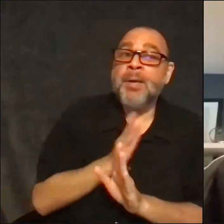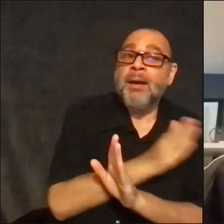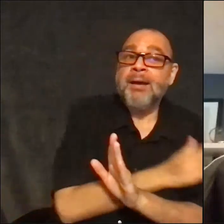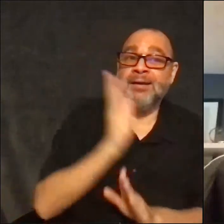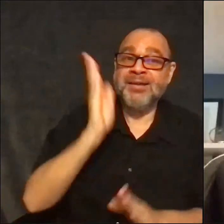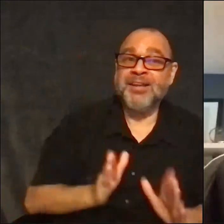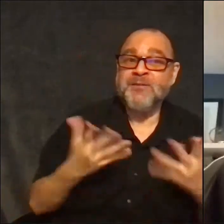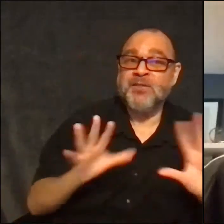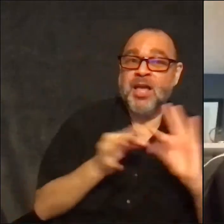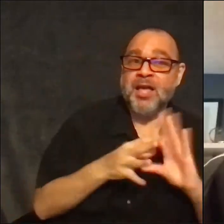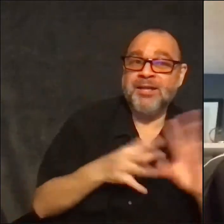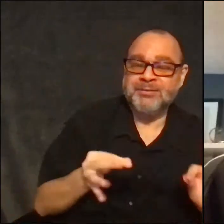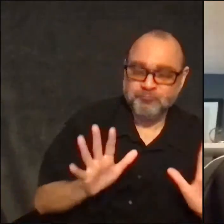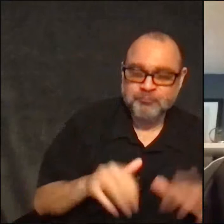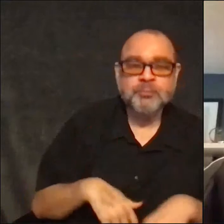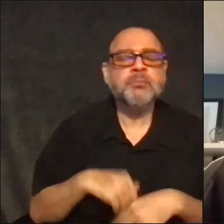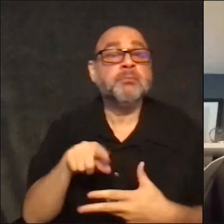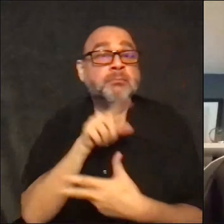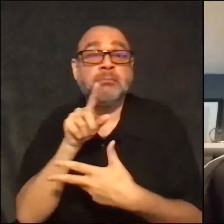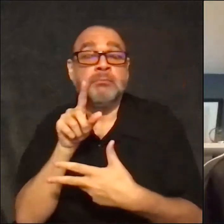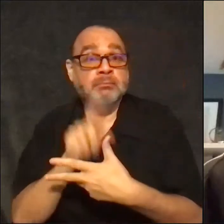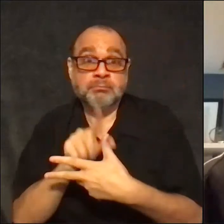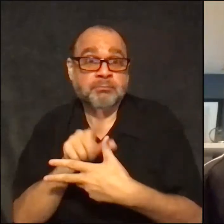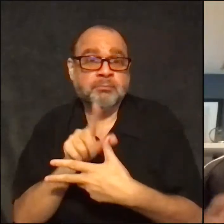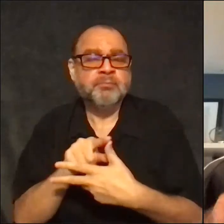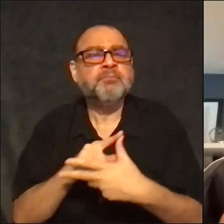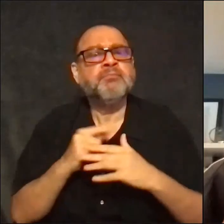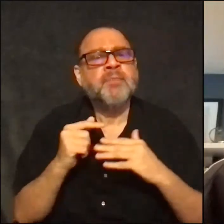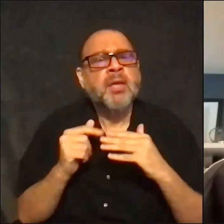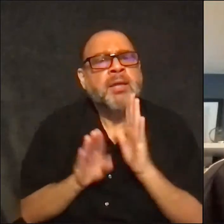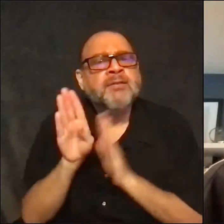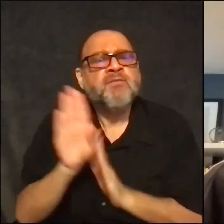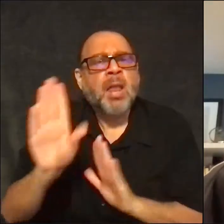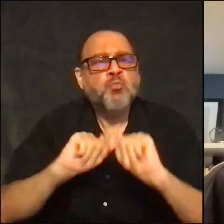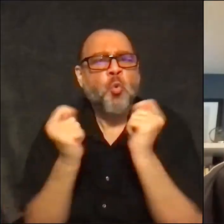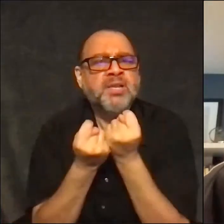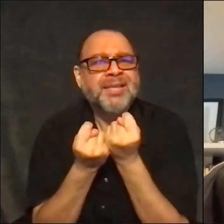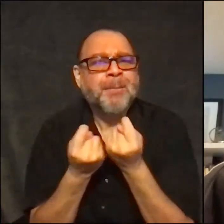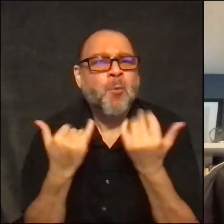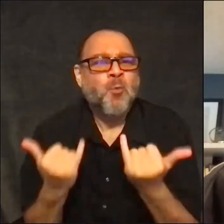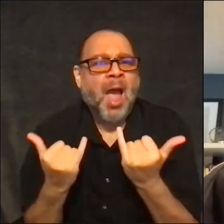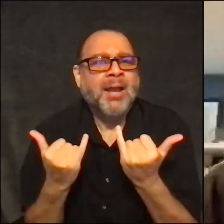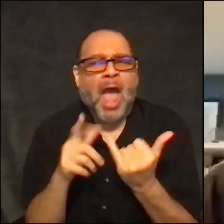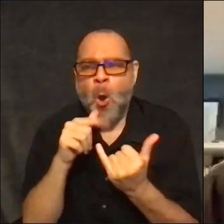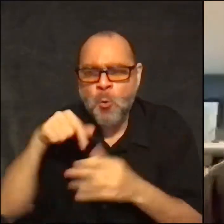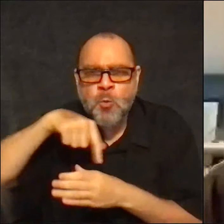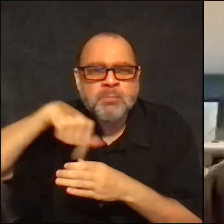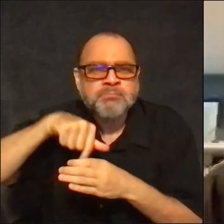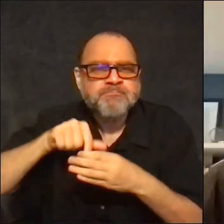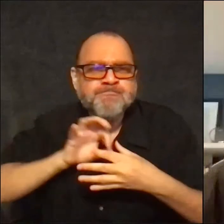team right now. I was sitting in a room with Wayne Sutton and a number of other Black